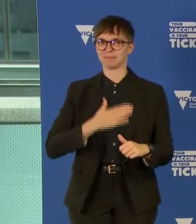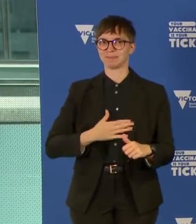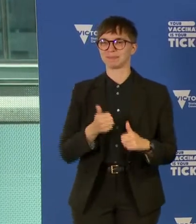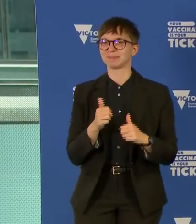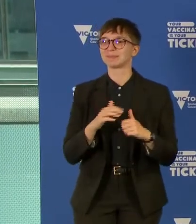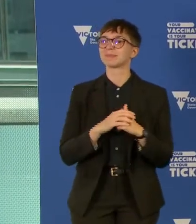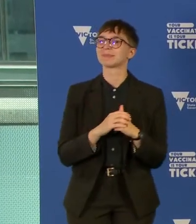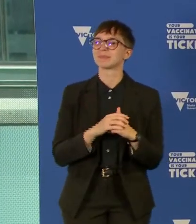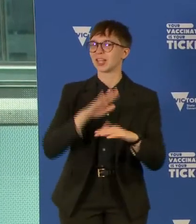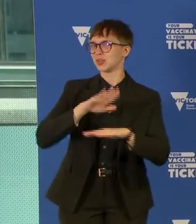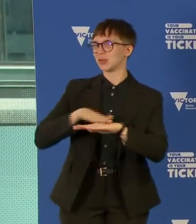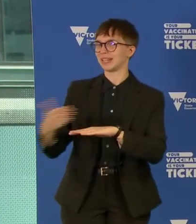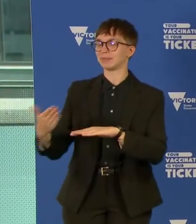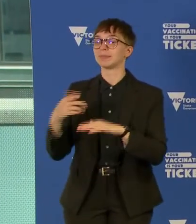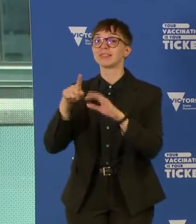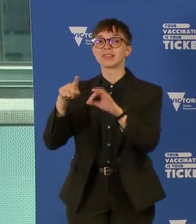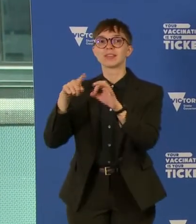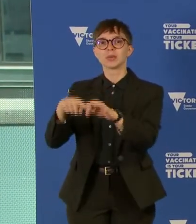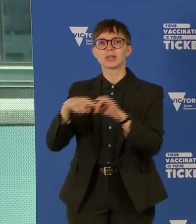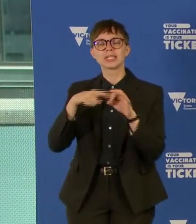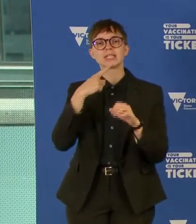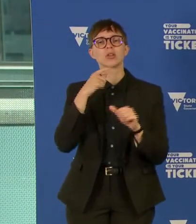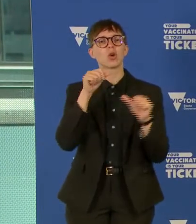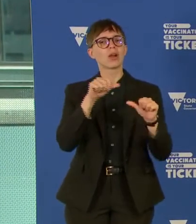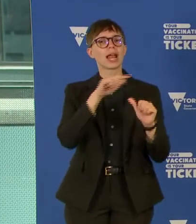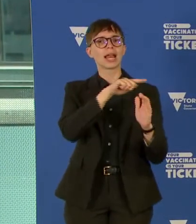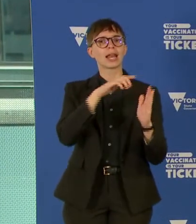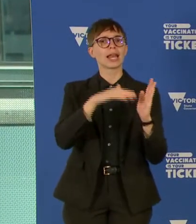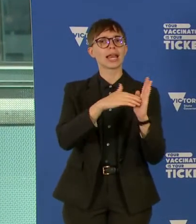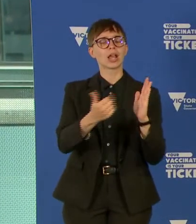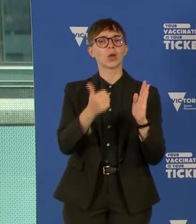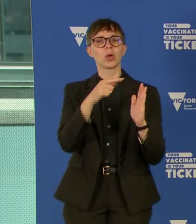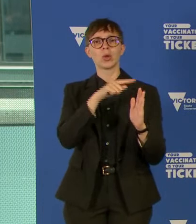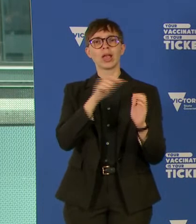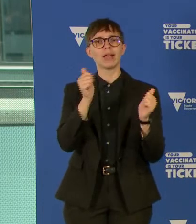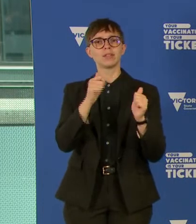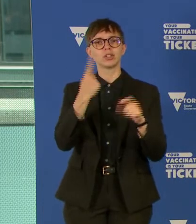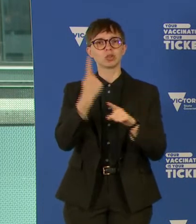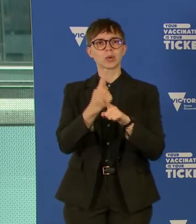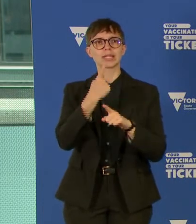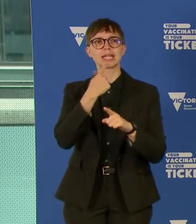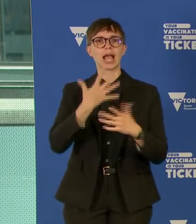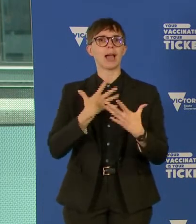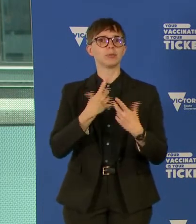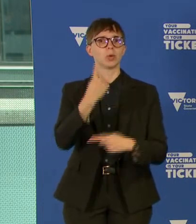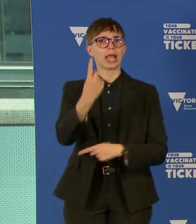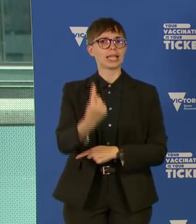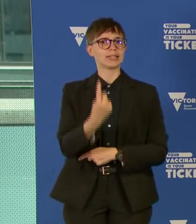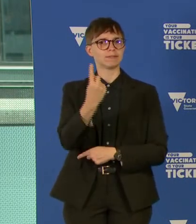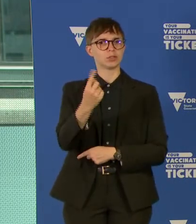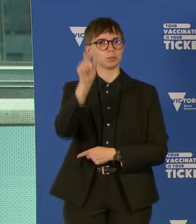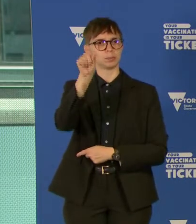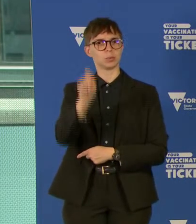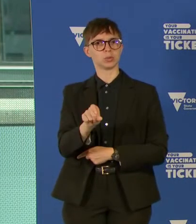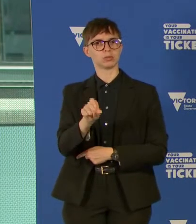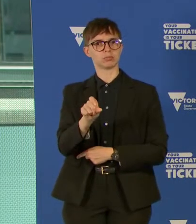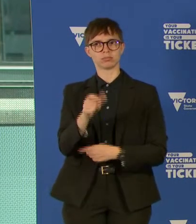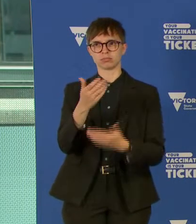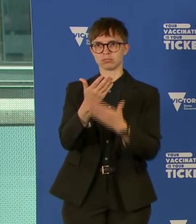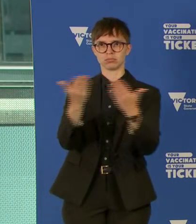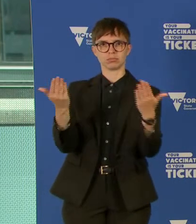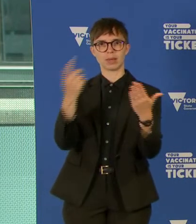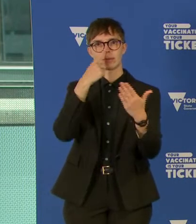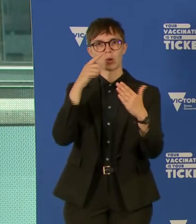You mentioned it's now up to the individual discretion of people to protect themselves, protect their families. I guess what is your advice to people that